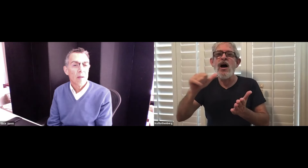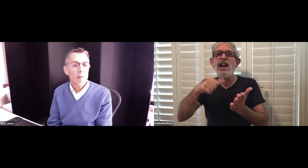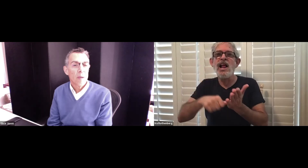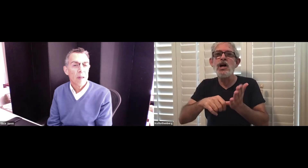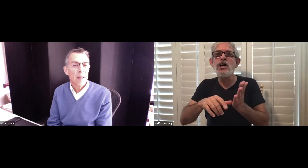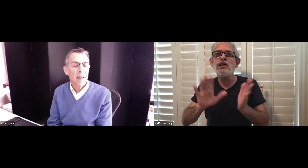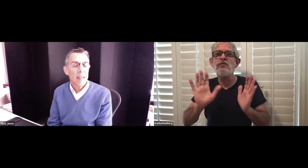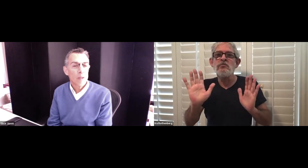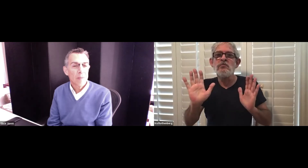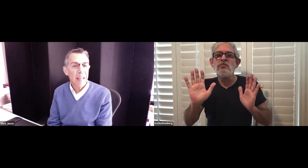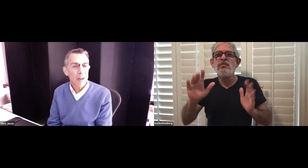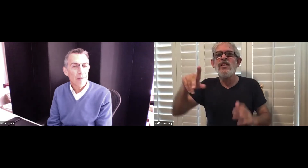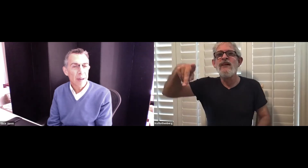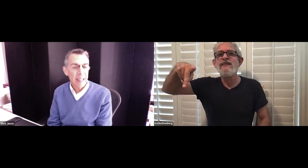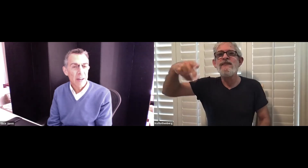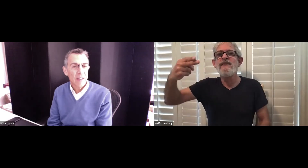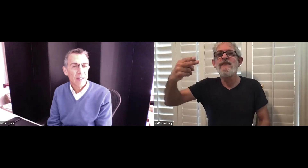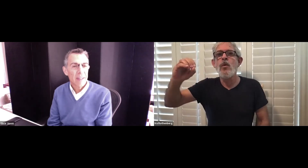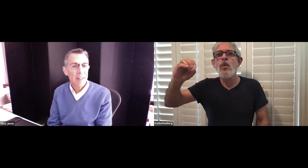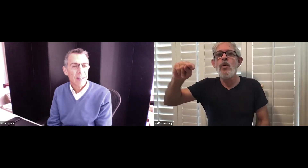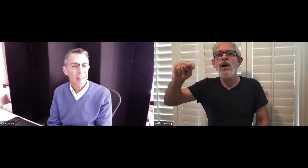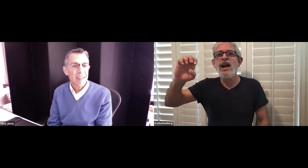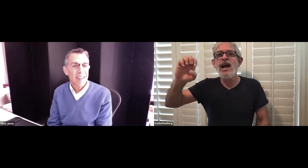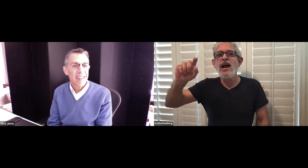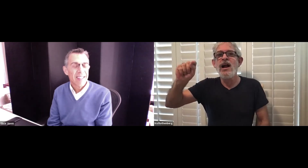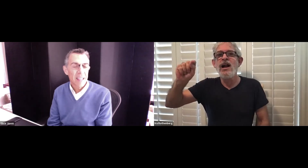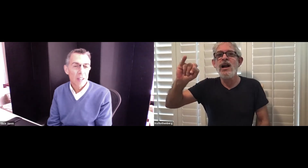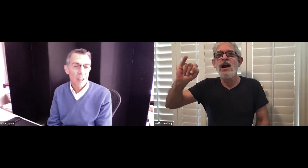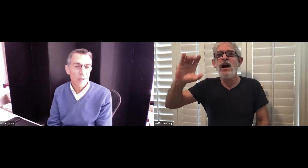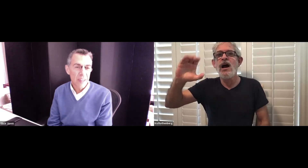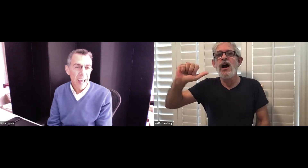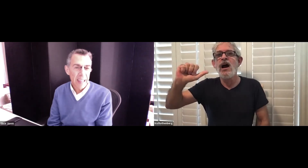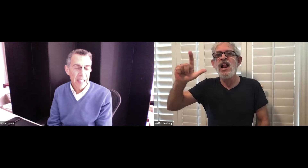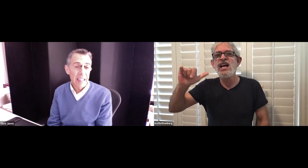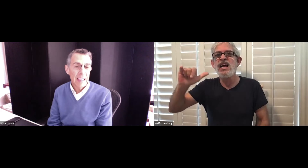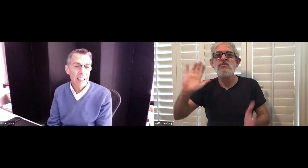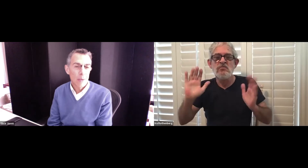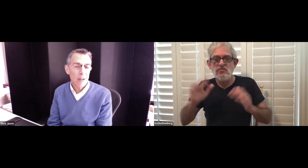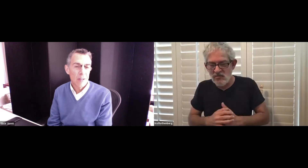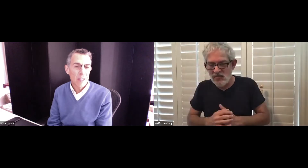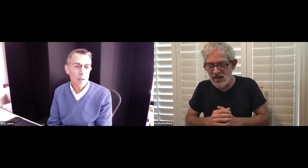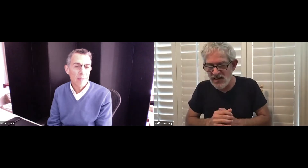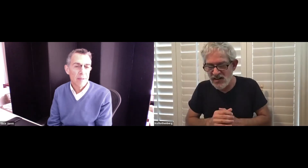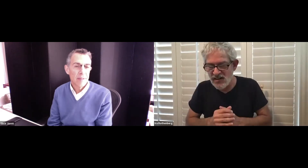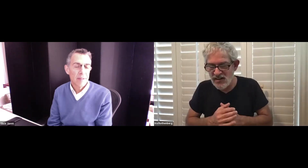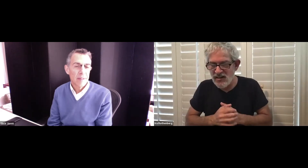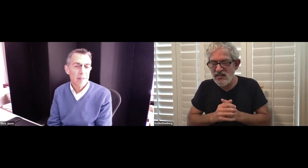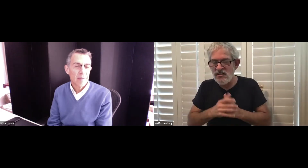but it was letter by letter. Essentially, it was phonetically. that we learned Hebrew.